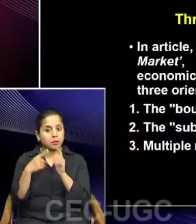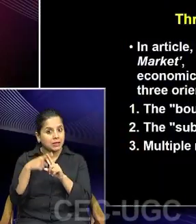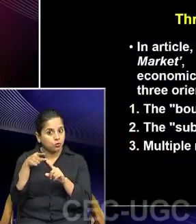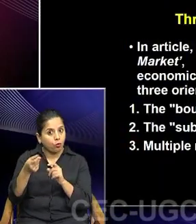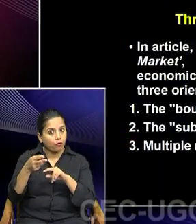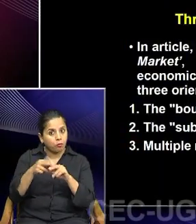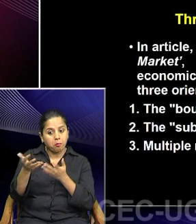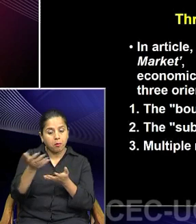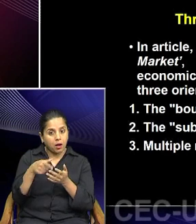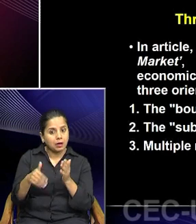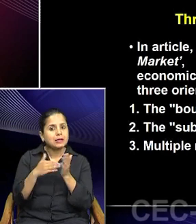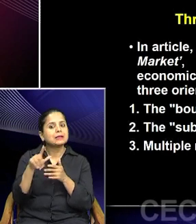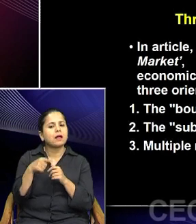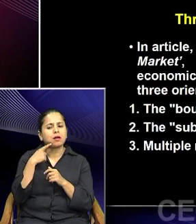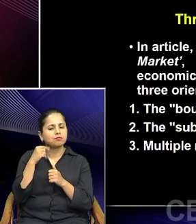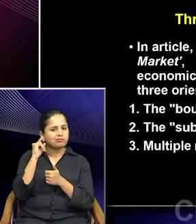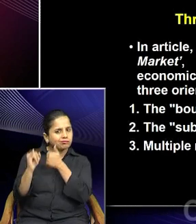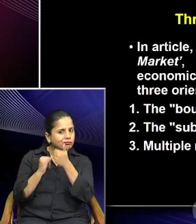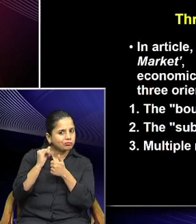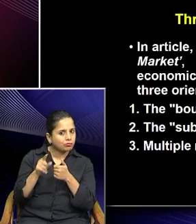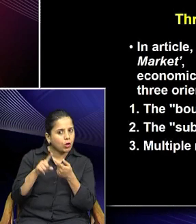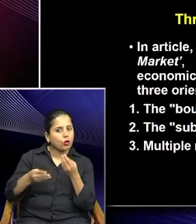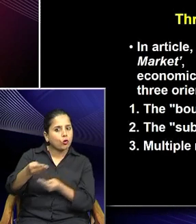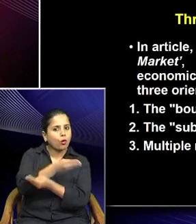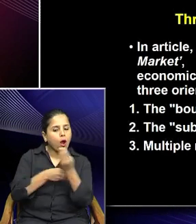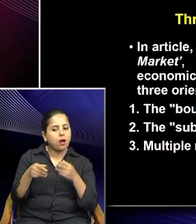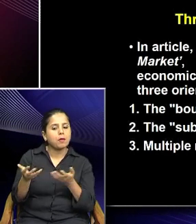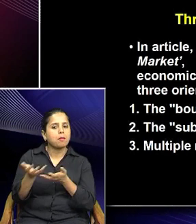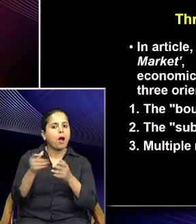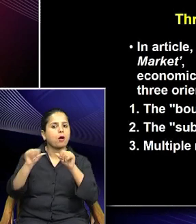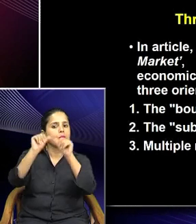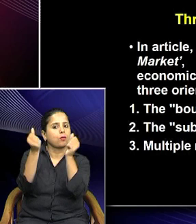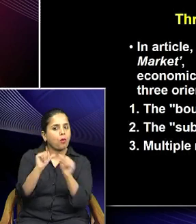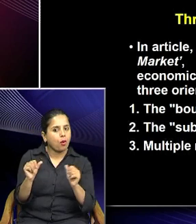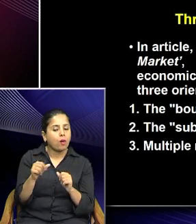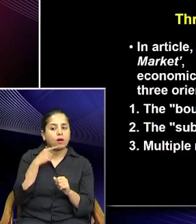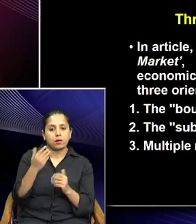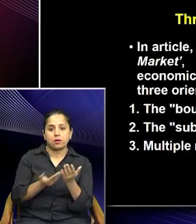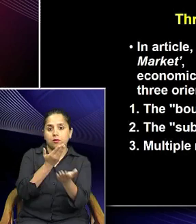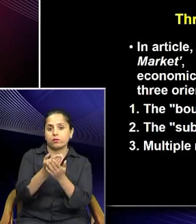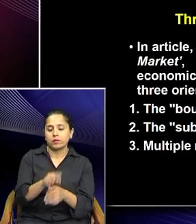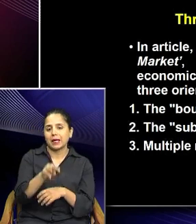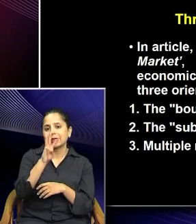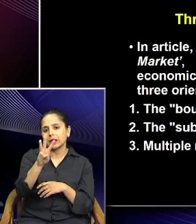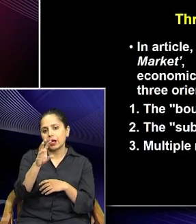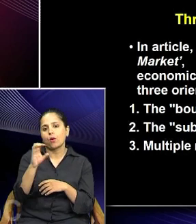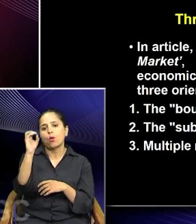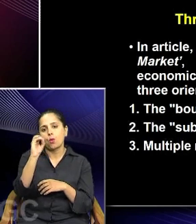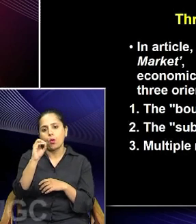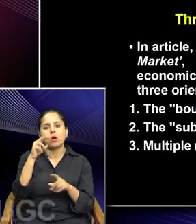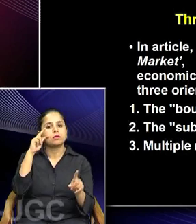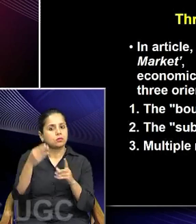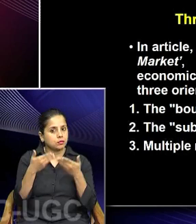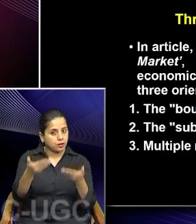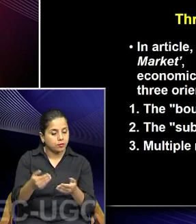Vivinia Zelizer critiques the economic market models and offers three orientation.